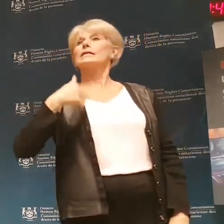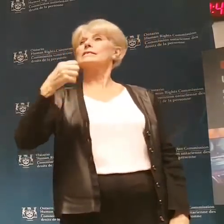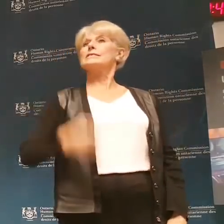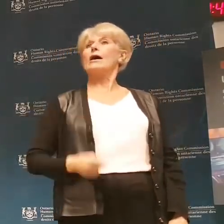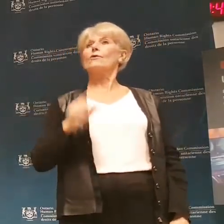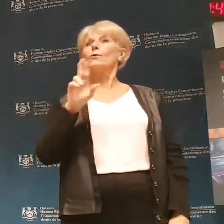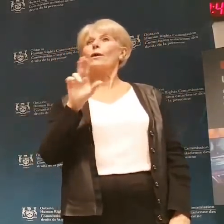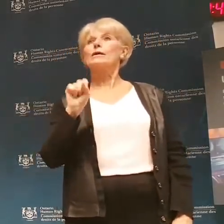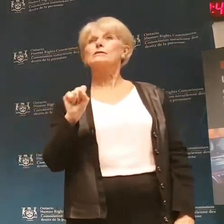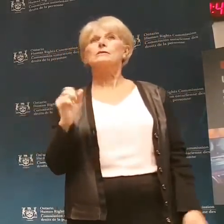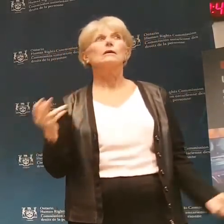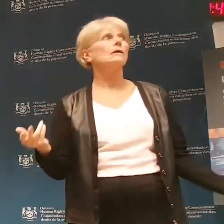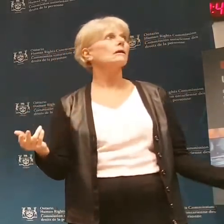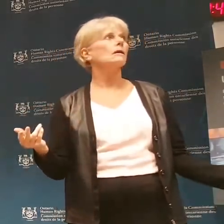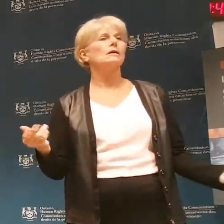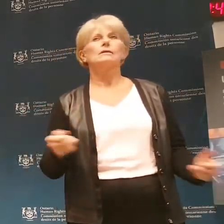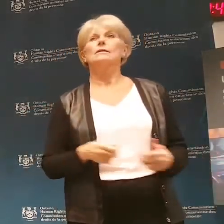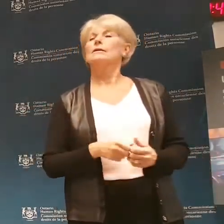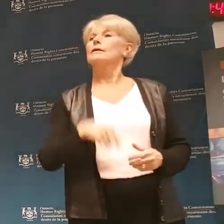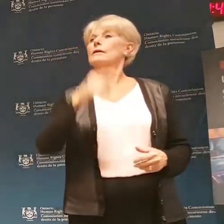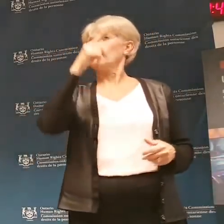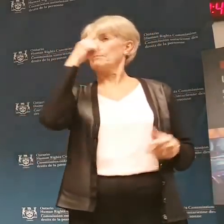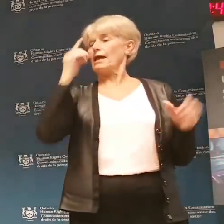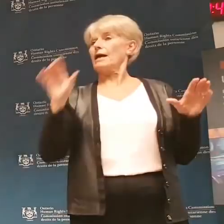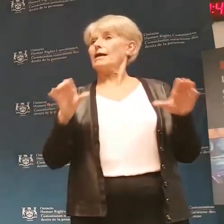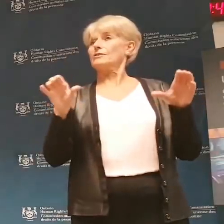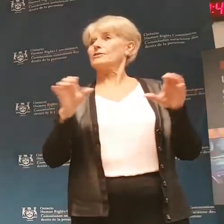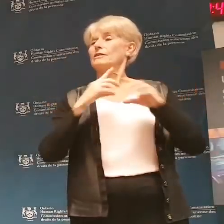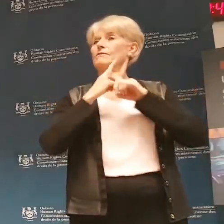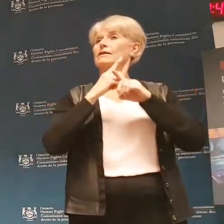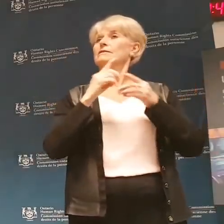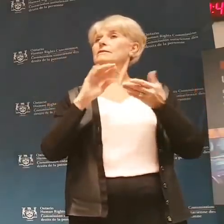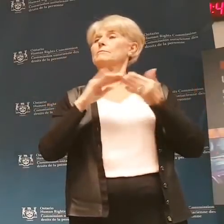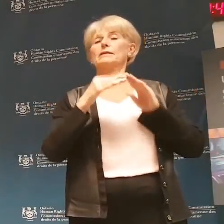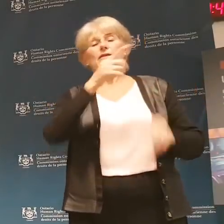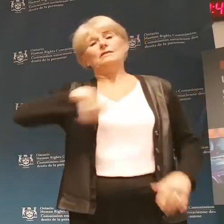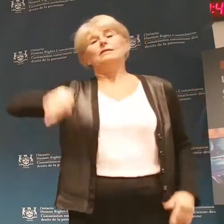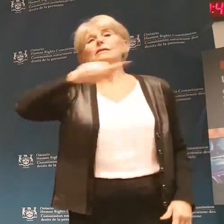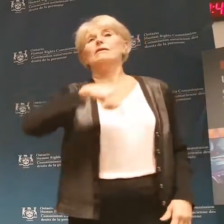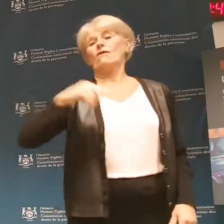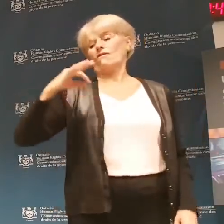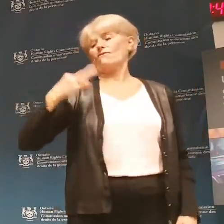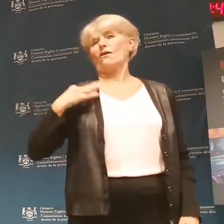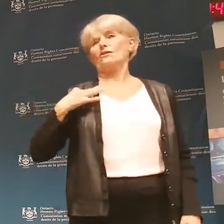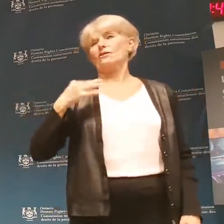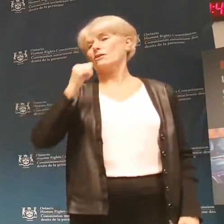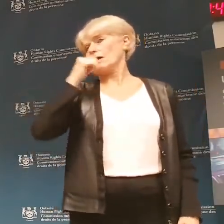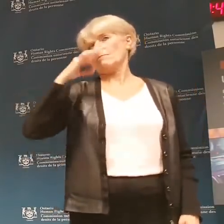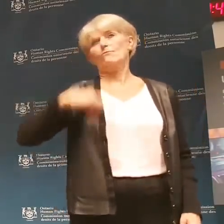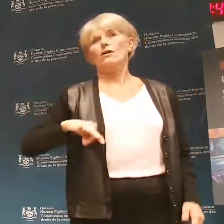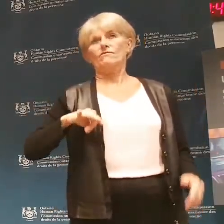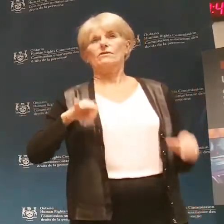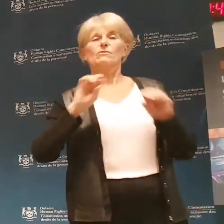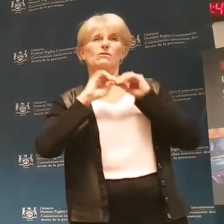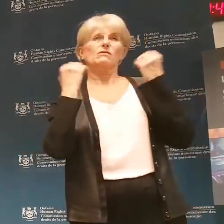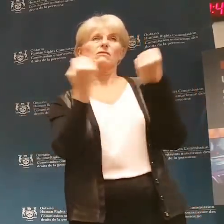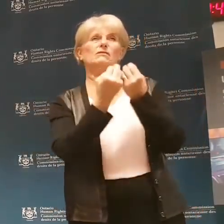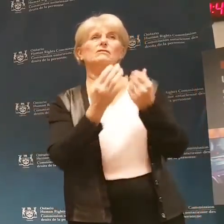States. The Black Action Defense Committee is a volunteer non-profit community-based